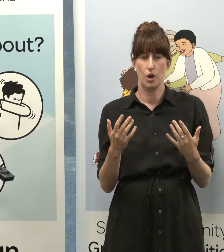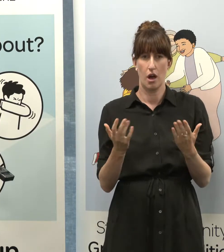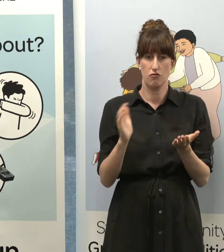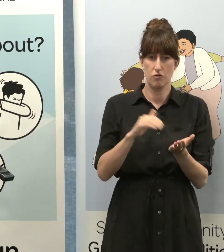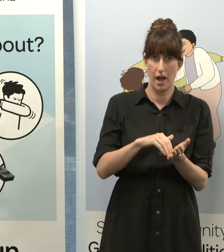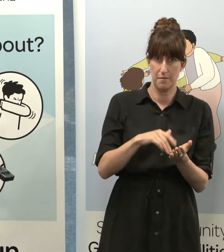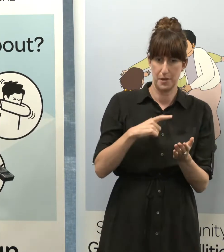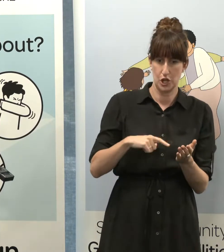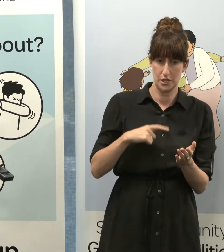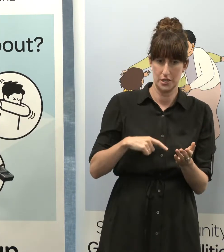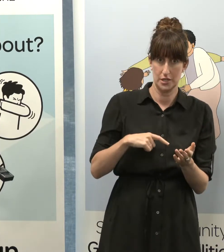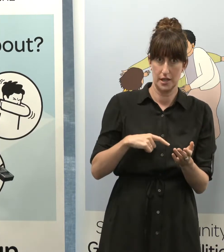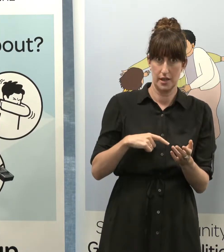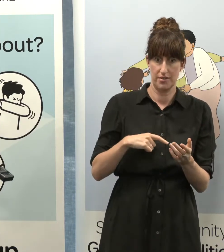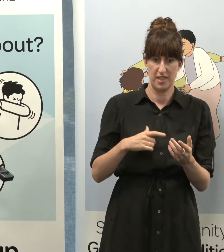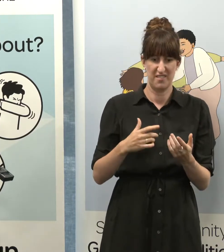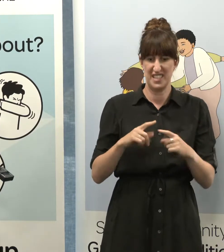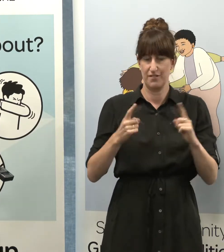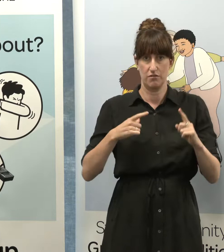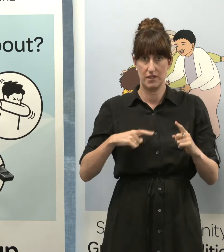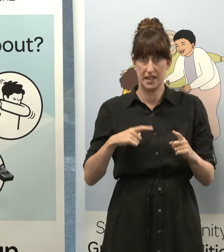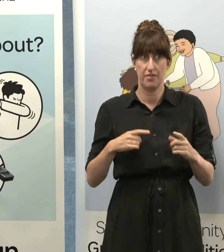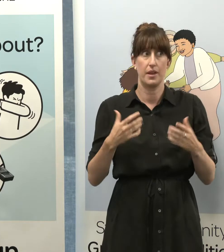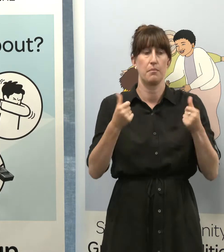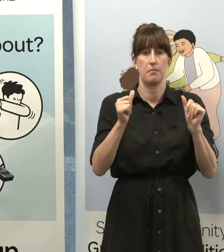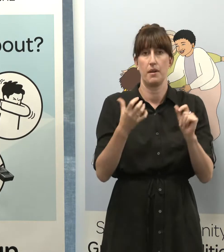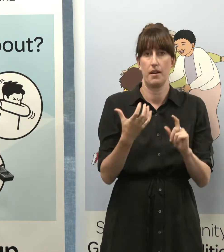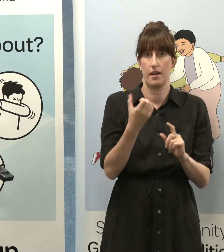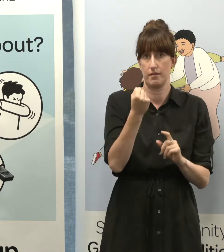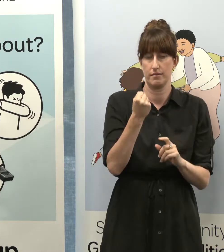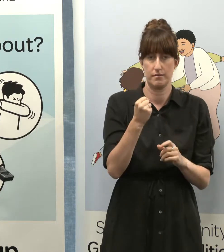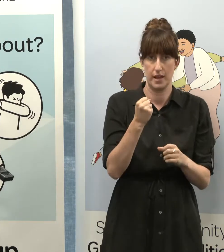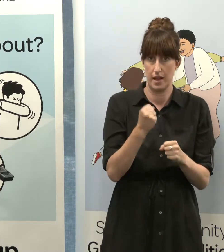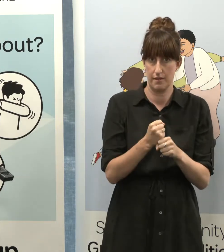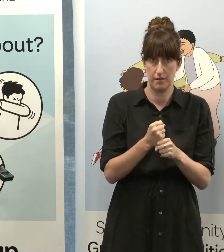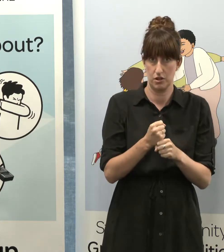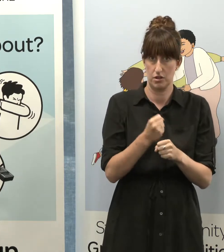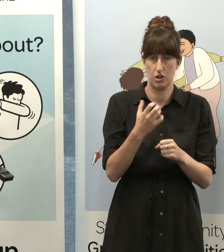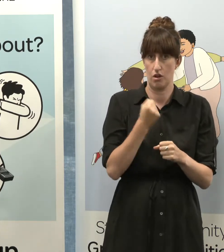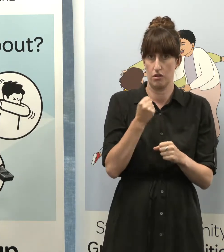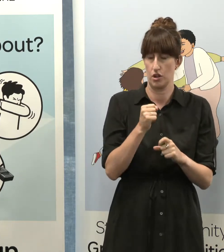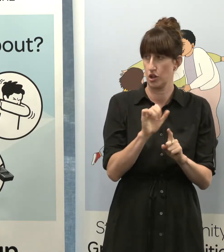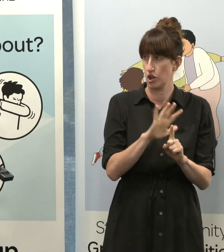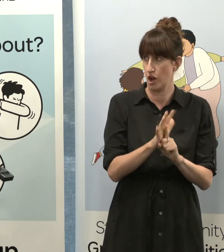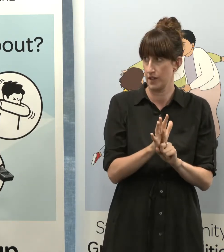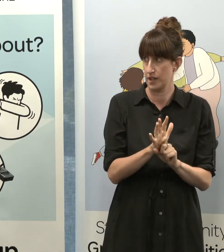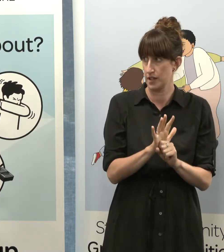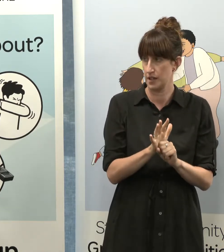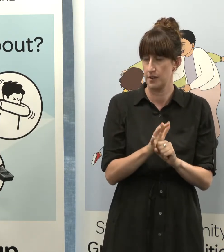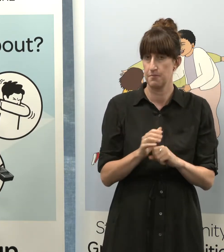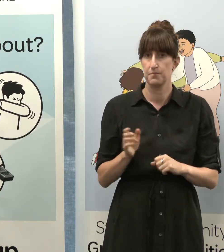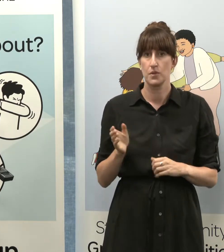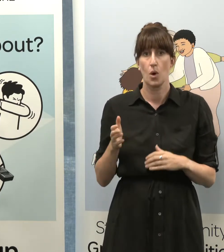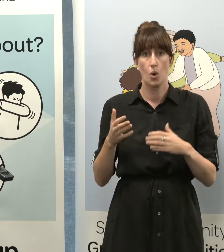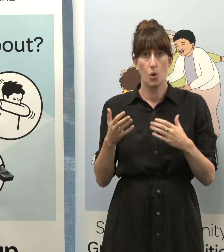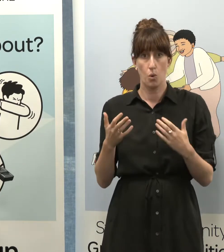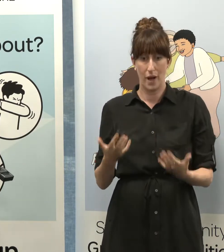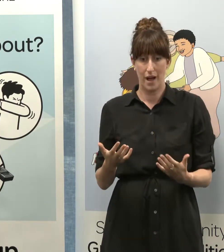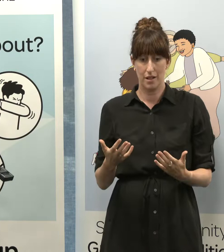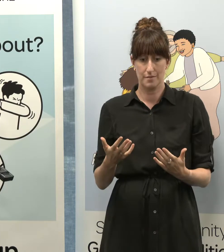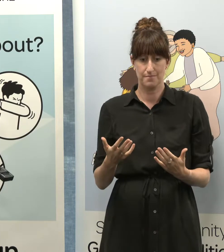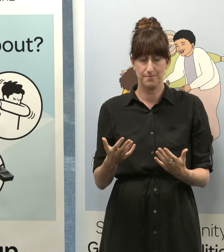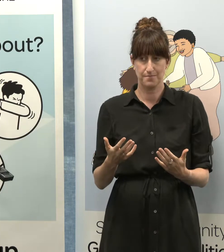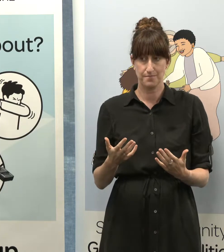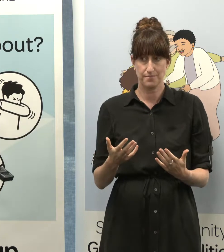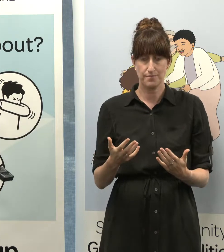symptoms? Just to reiterate, and this is the way every country does it, the diagnosis and the reason someone is admitted to hospital